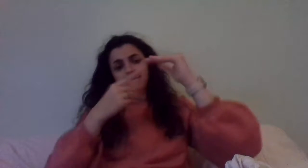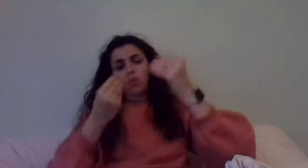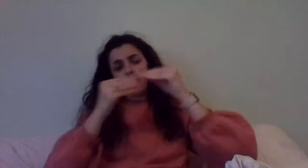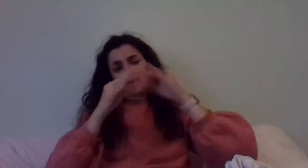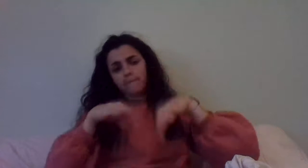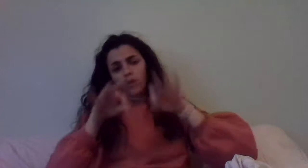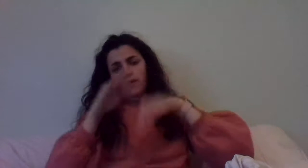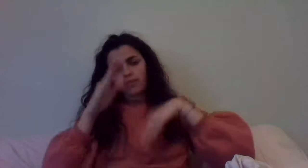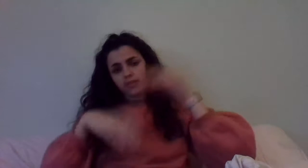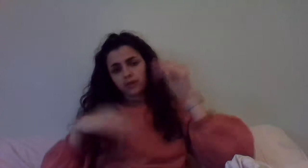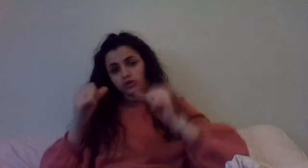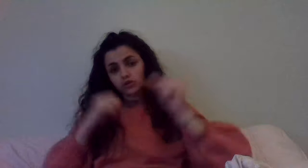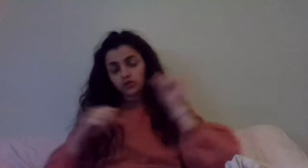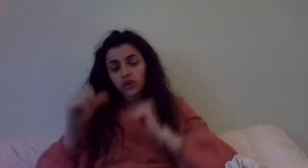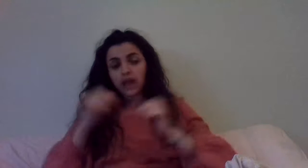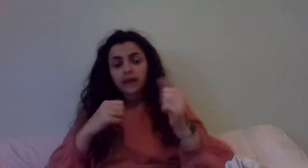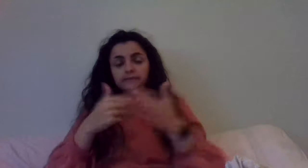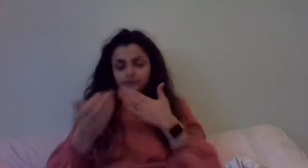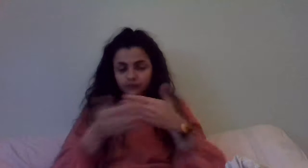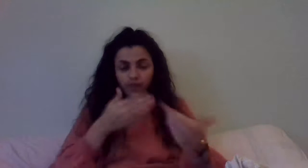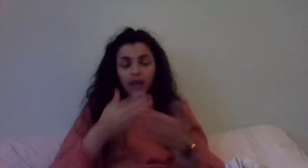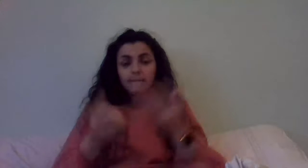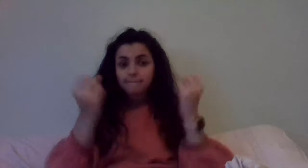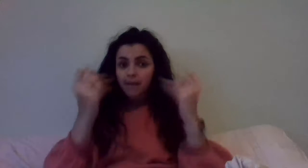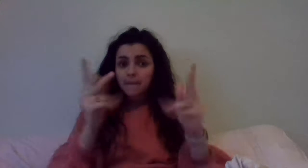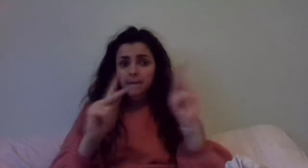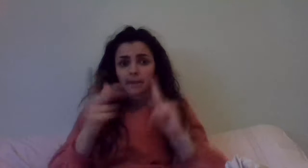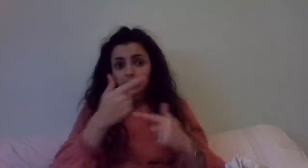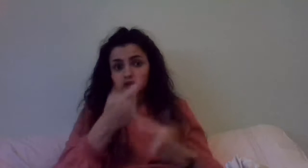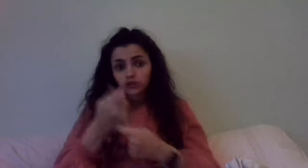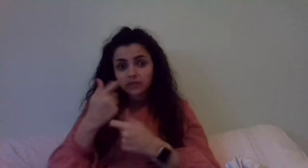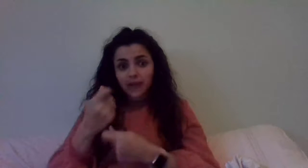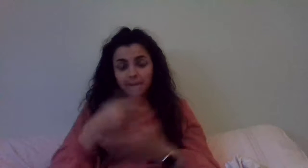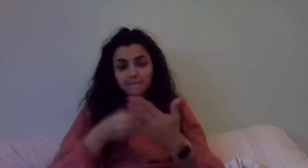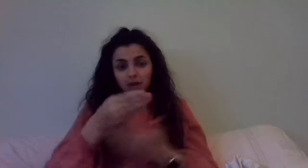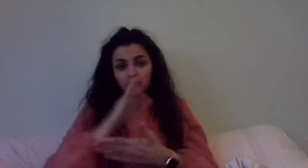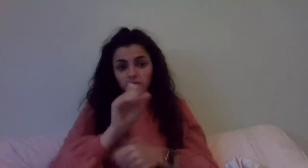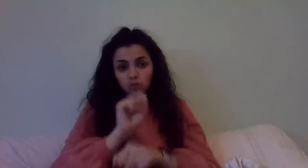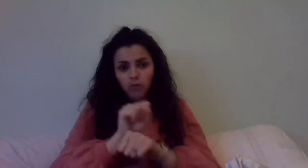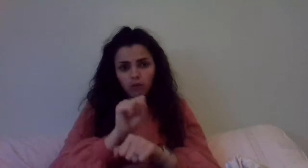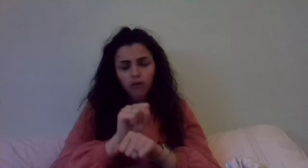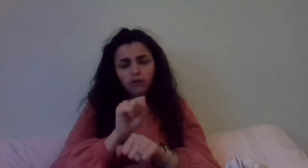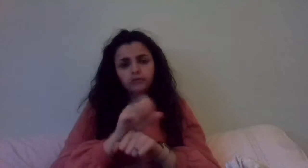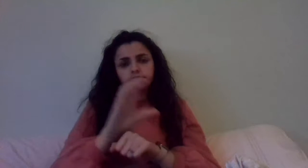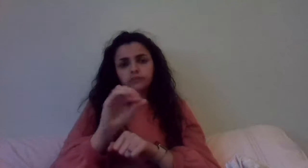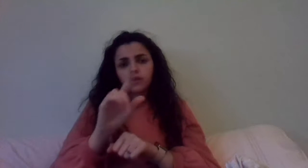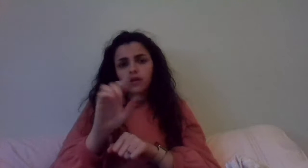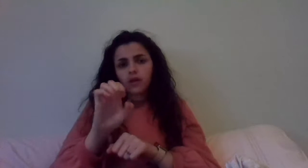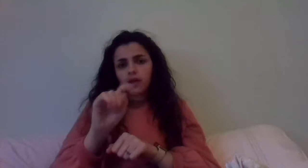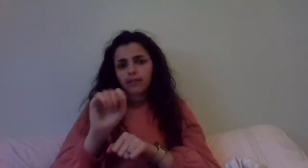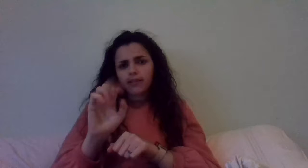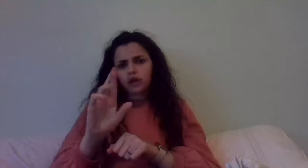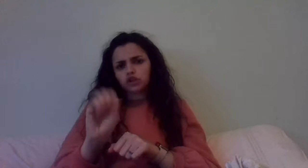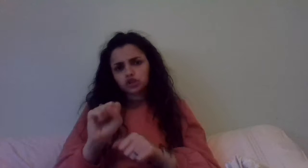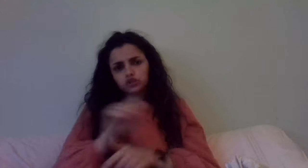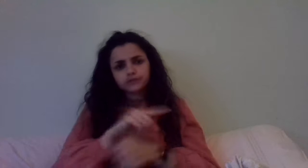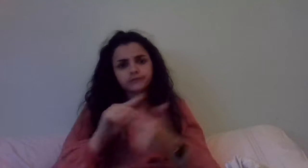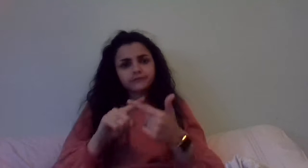works. And of those people that are interested are many different collectors and institutions. And Edith Halper